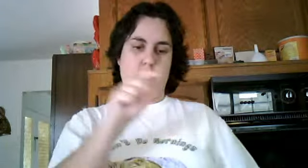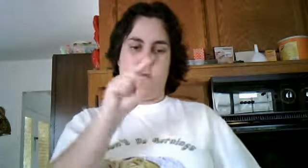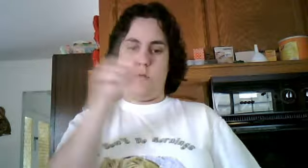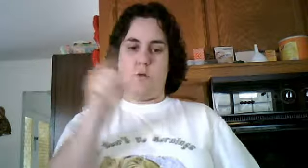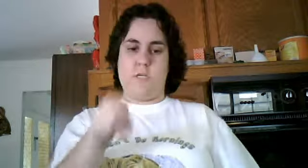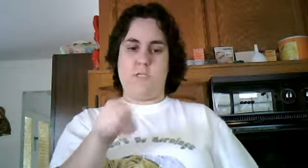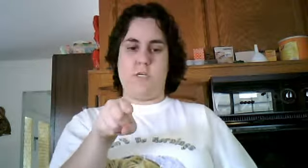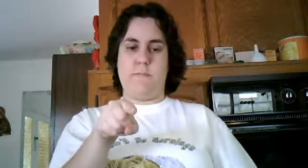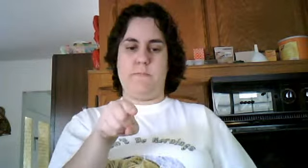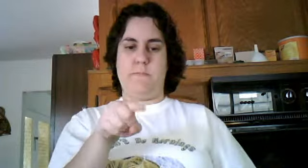Question.